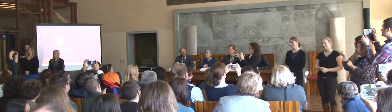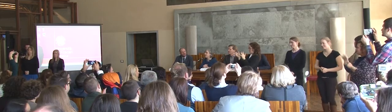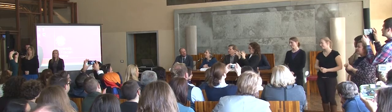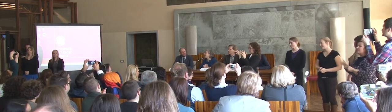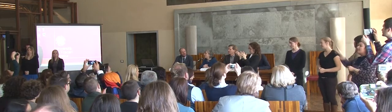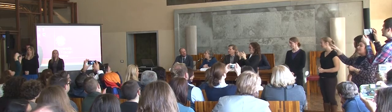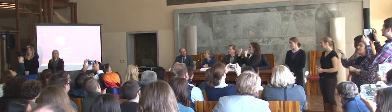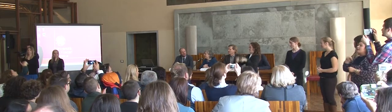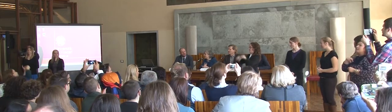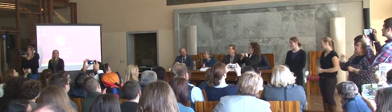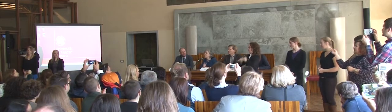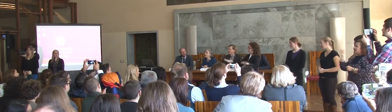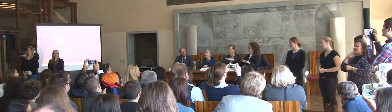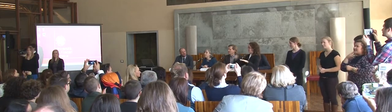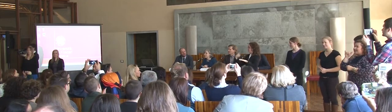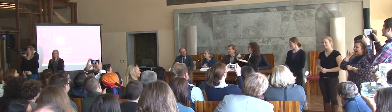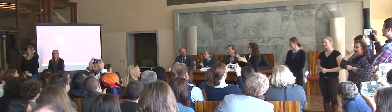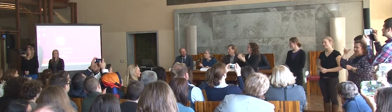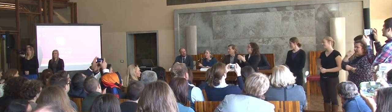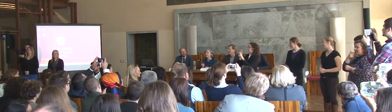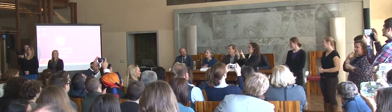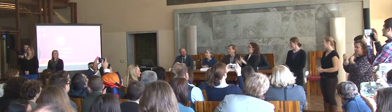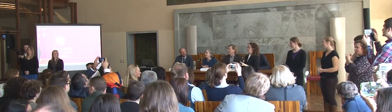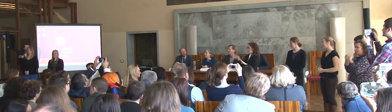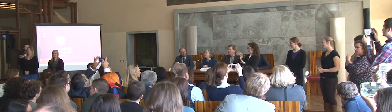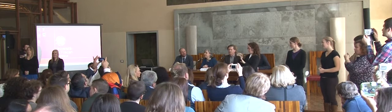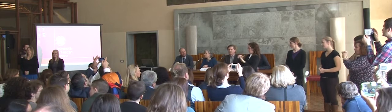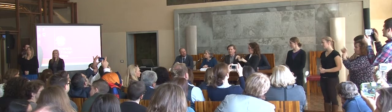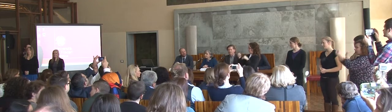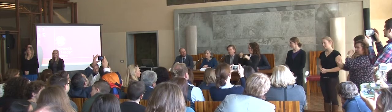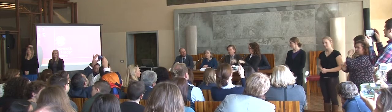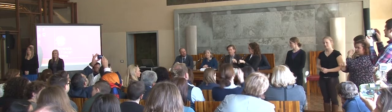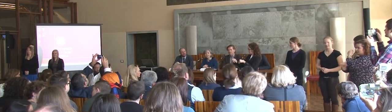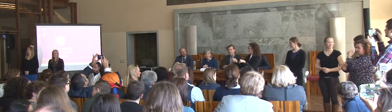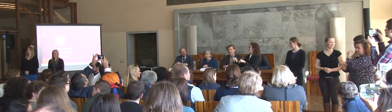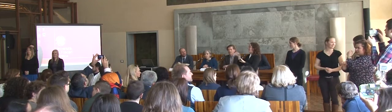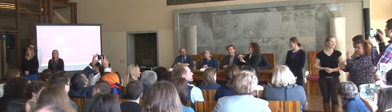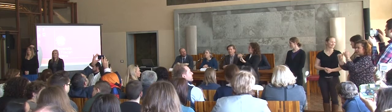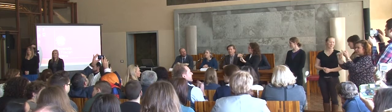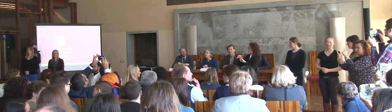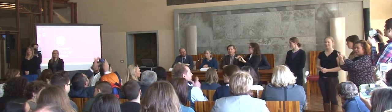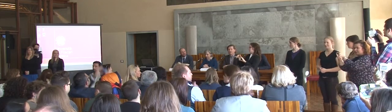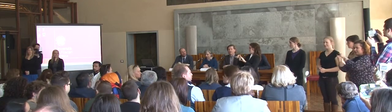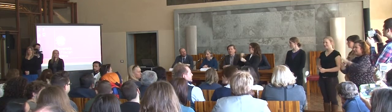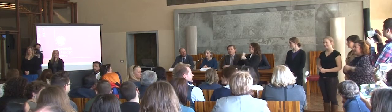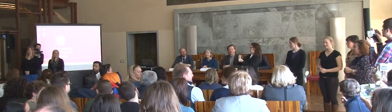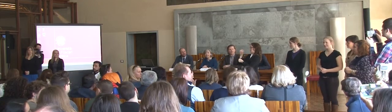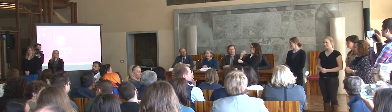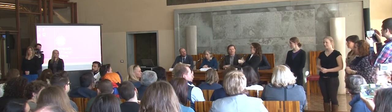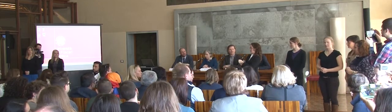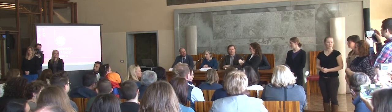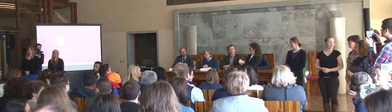progetto internazionale a cui partecipa Ca' Foscari come rappresentante italiano. Il progetto